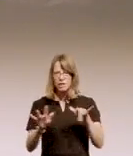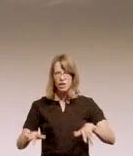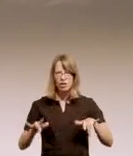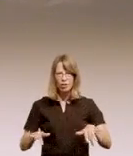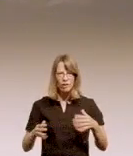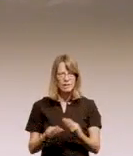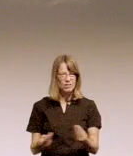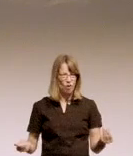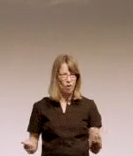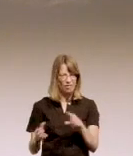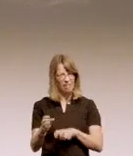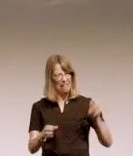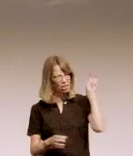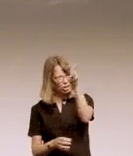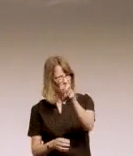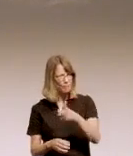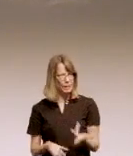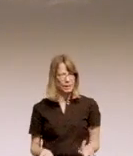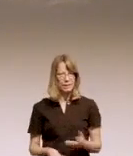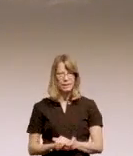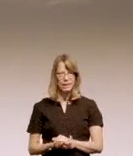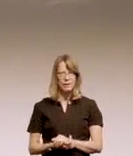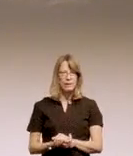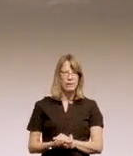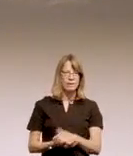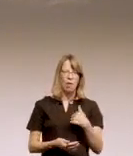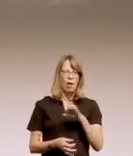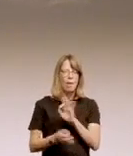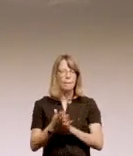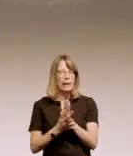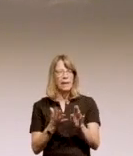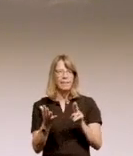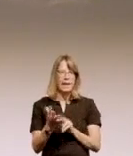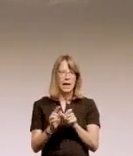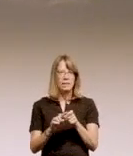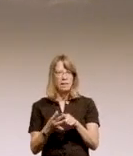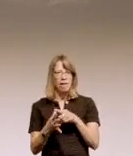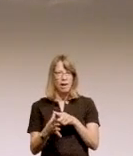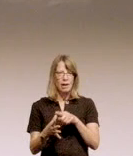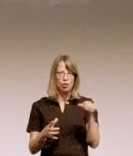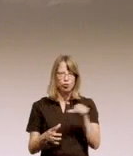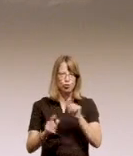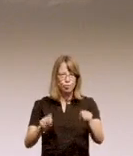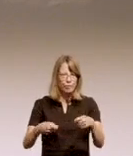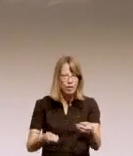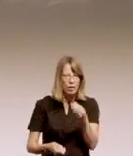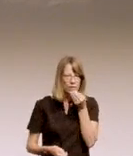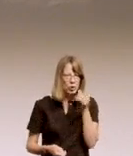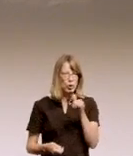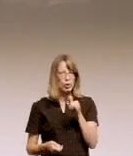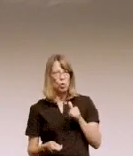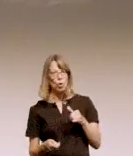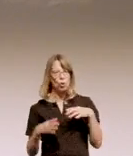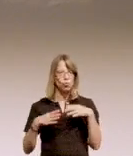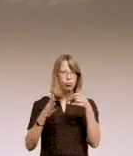gun. Now, I'm not saying it's the NDIA's responsibility to provide food and to provide respite. What I am saying, though, is